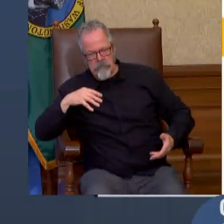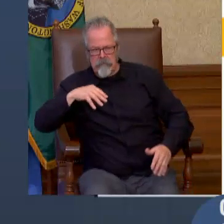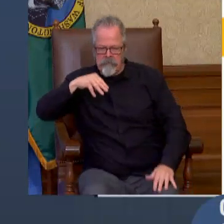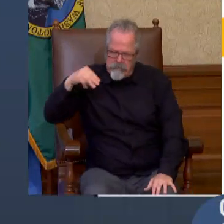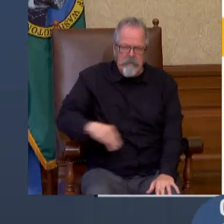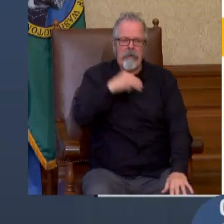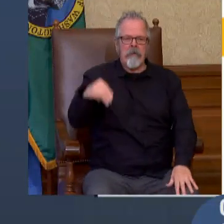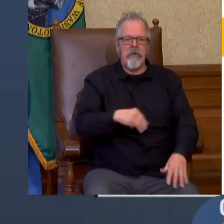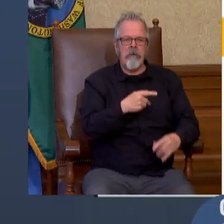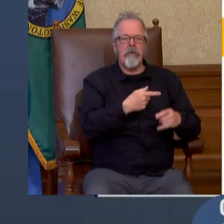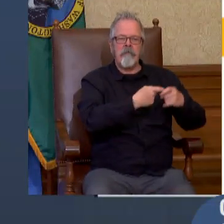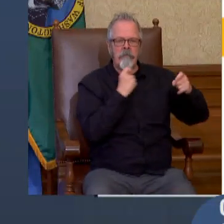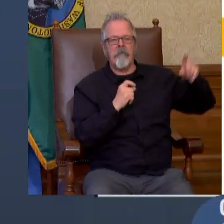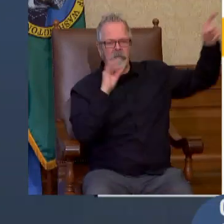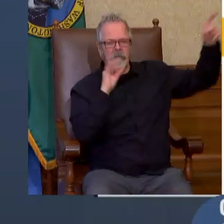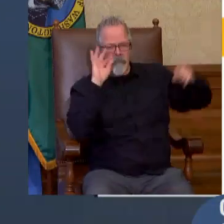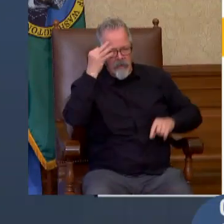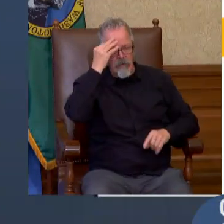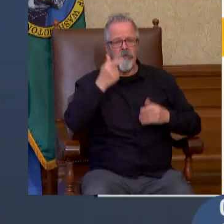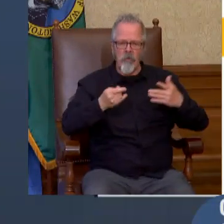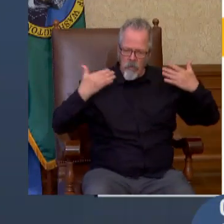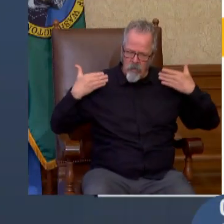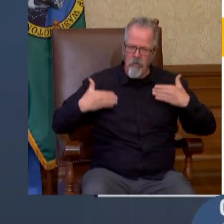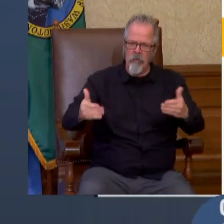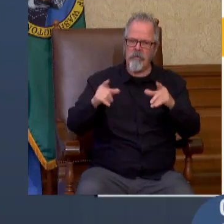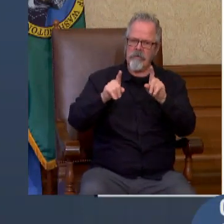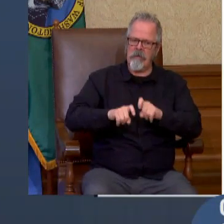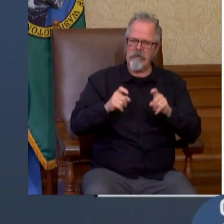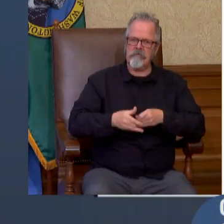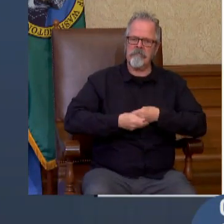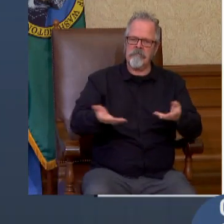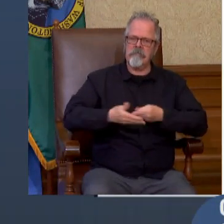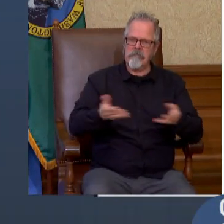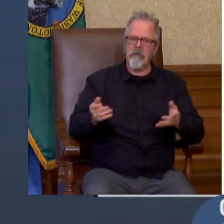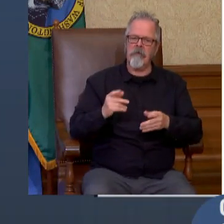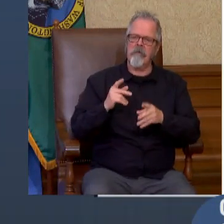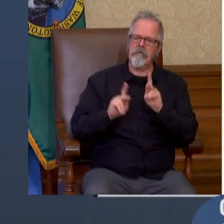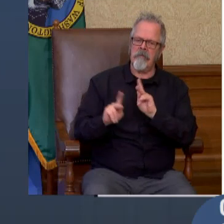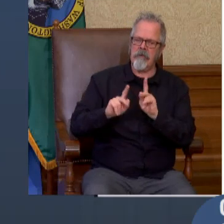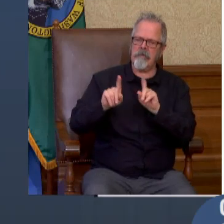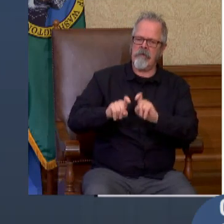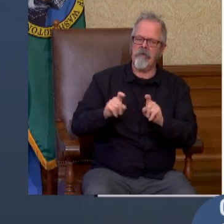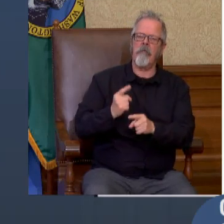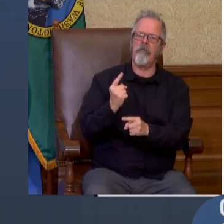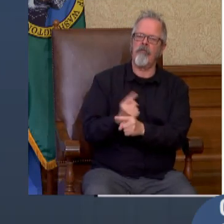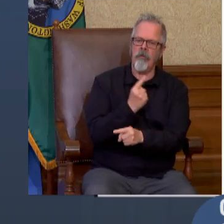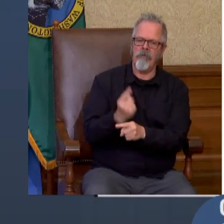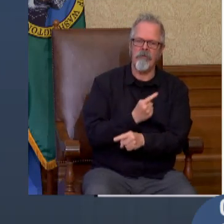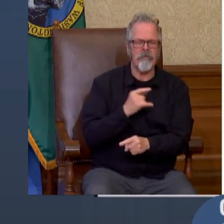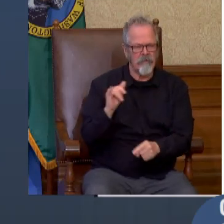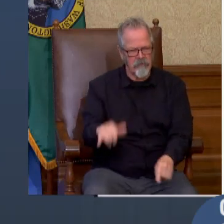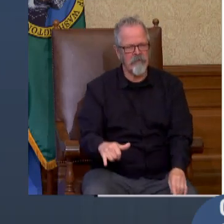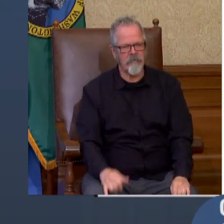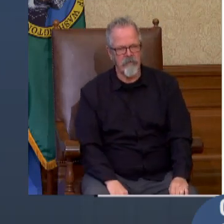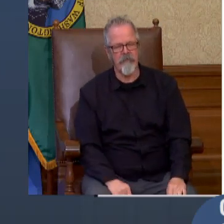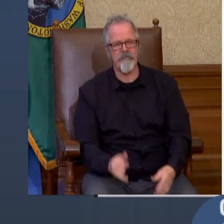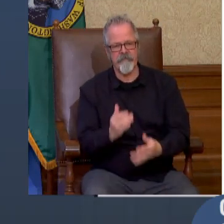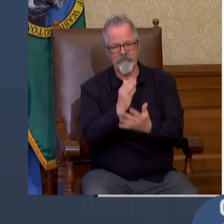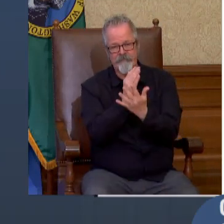appropriate fashion. Our next bucket of information is the necessity to have